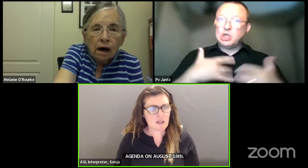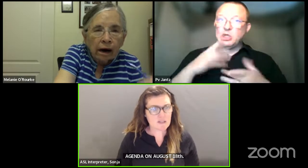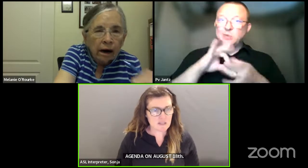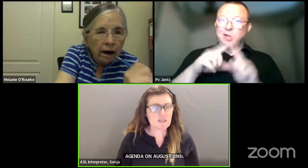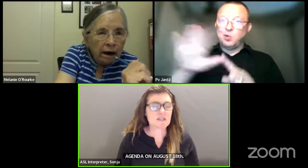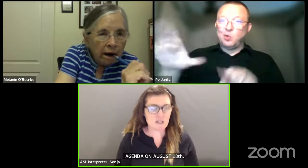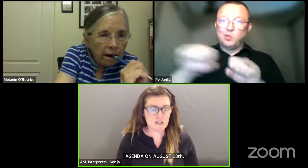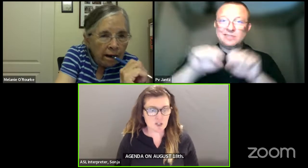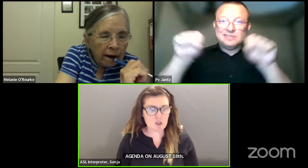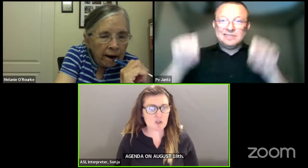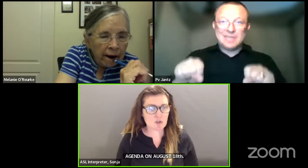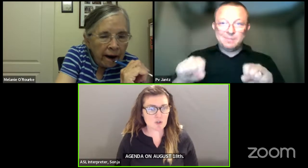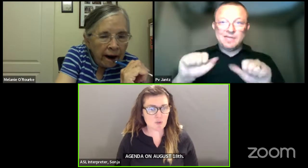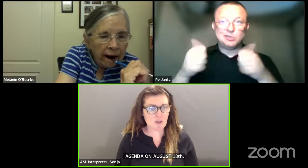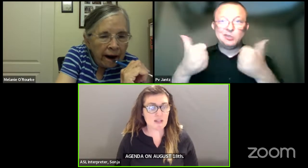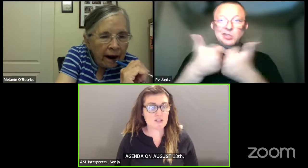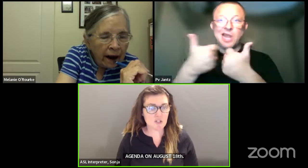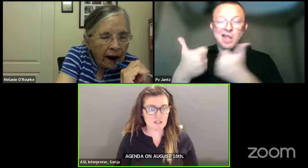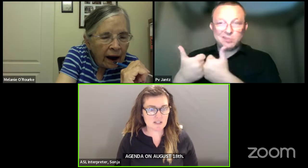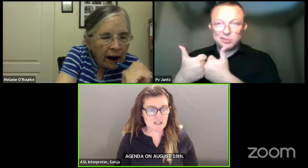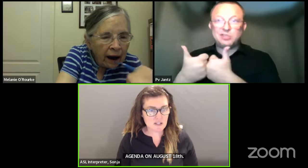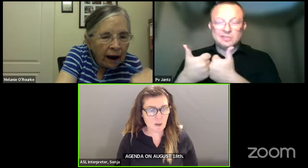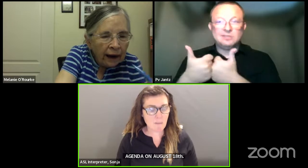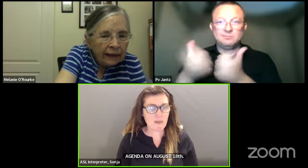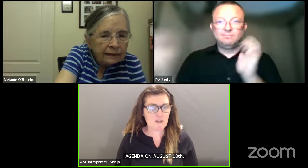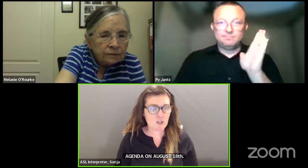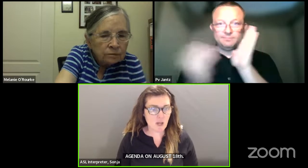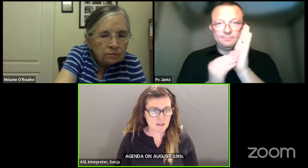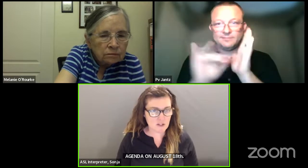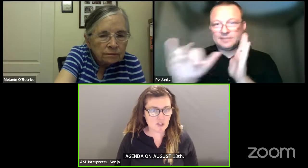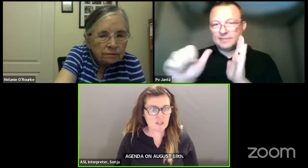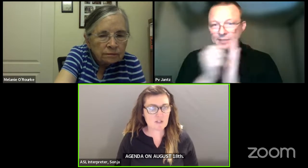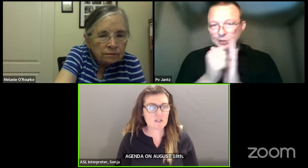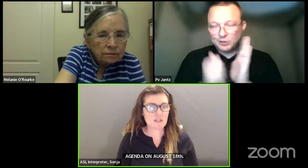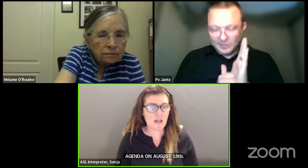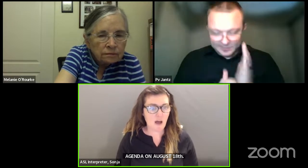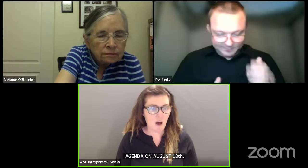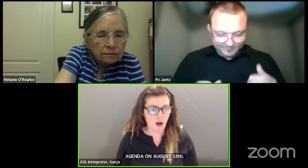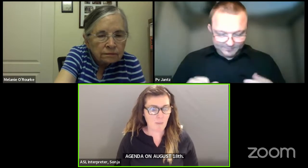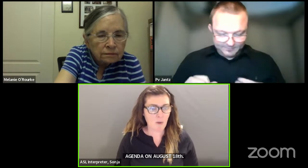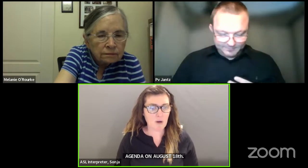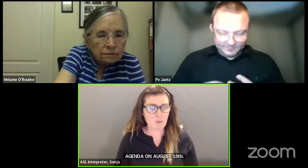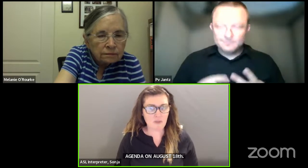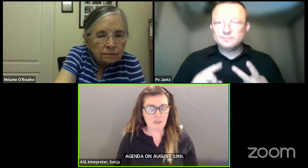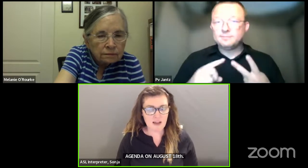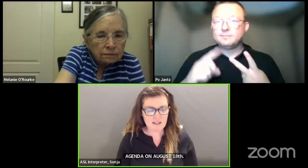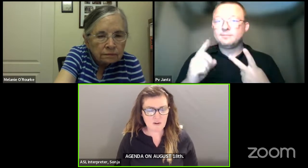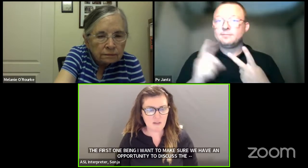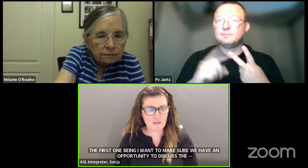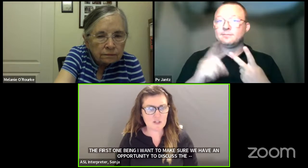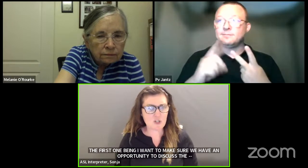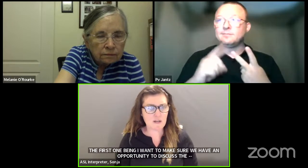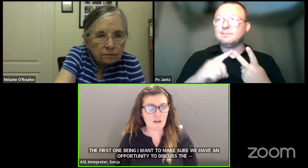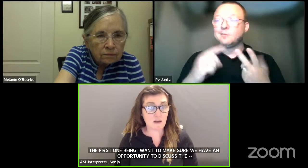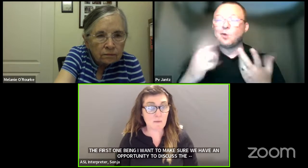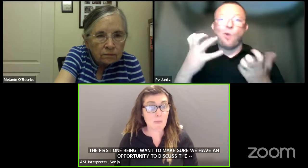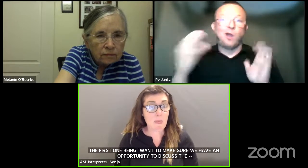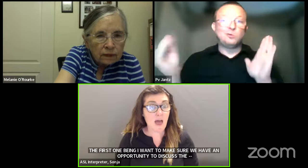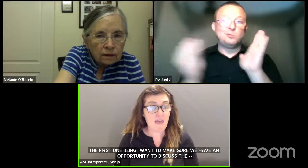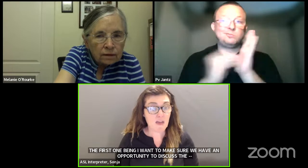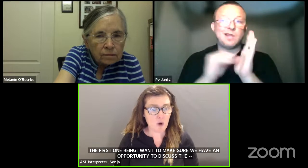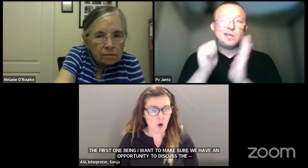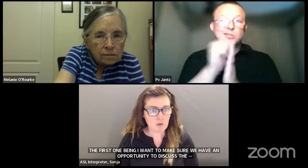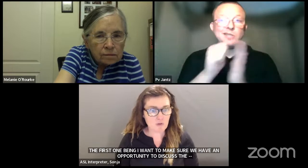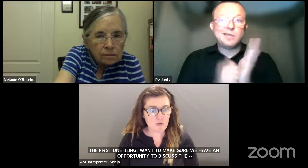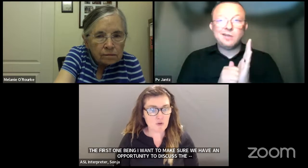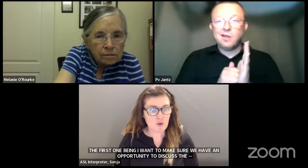concerns related to the system and the challenges I want to put that down on the agenda. And